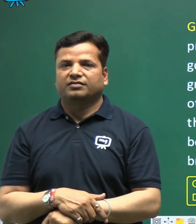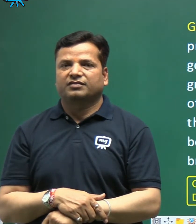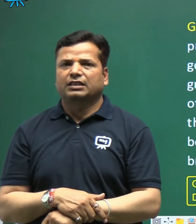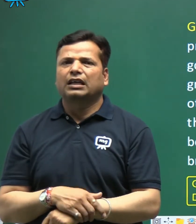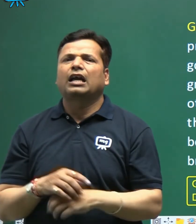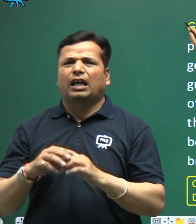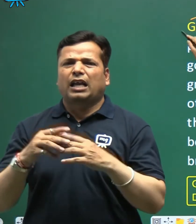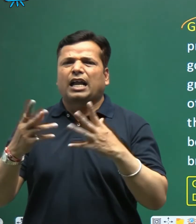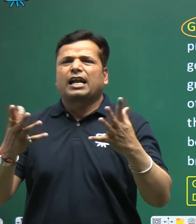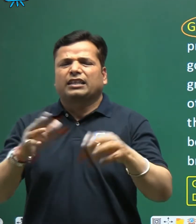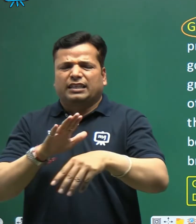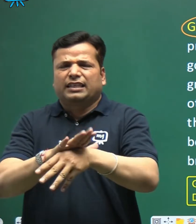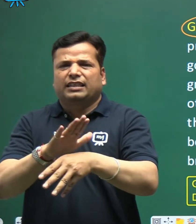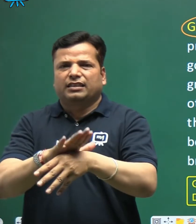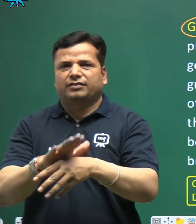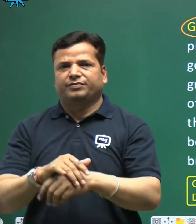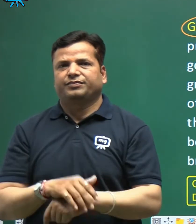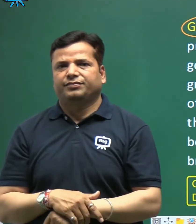Gradually,